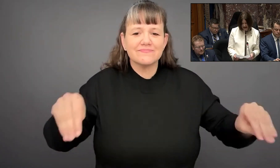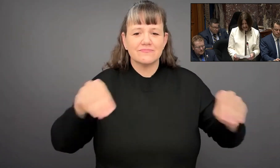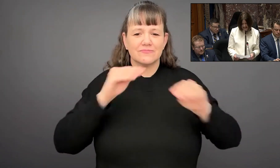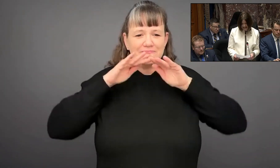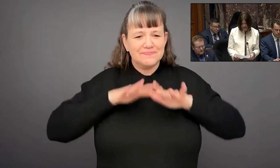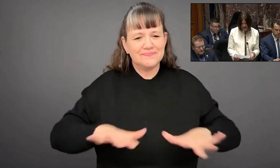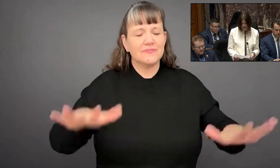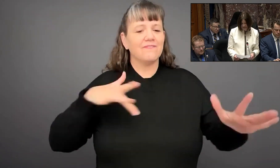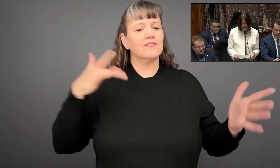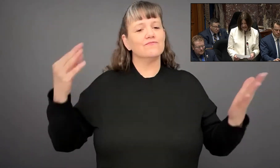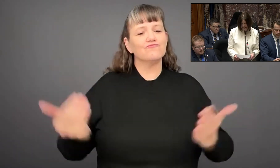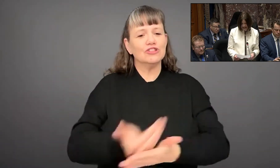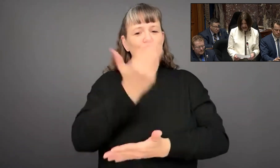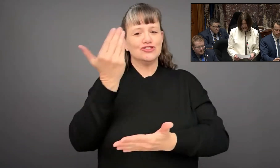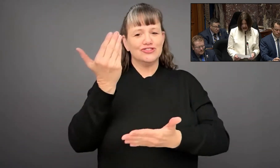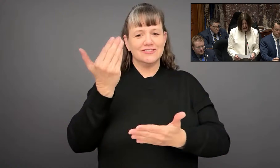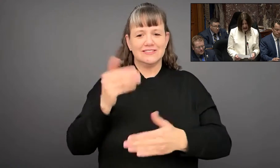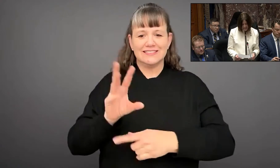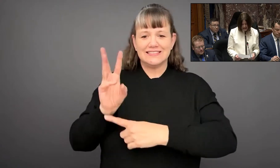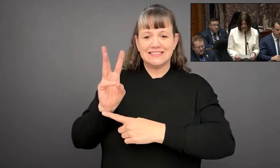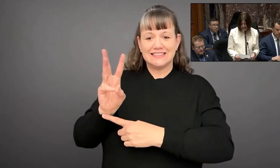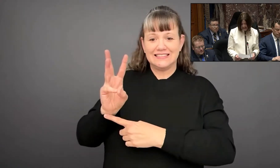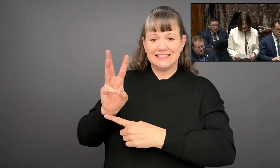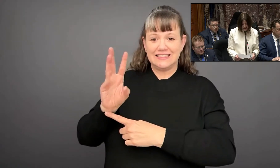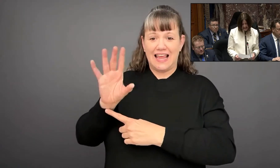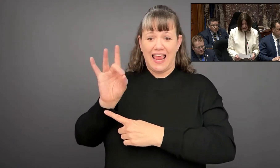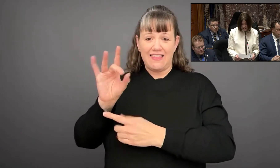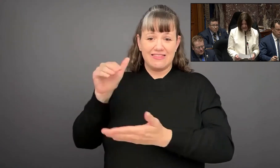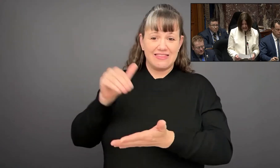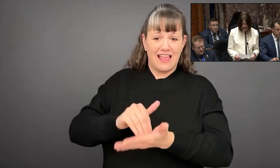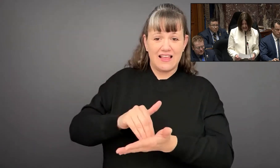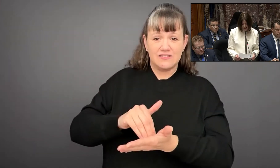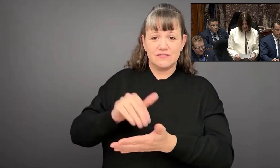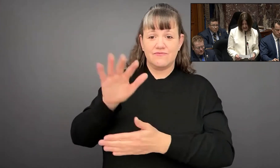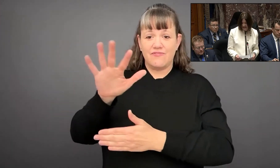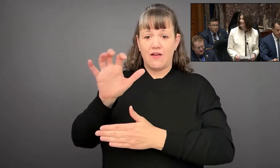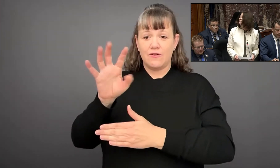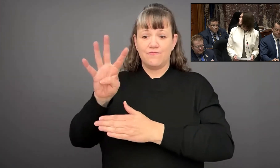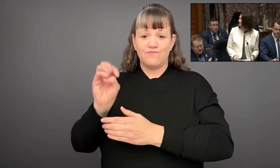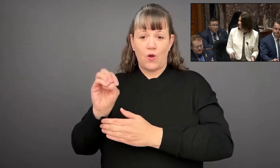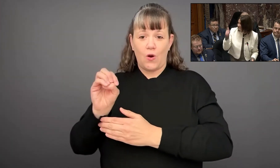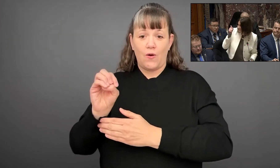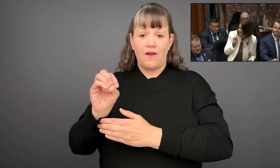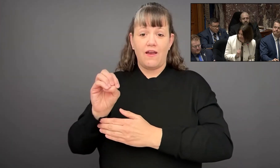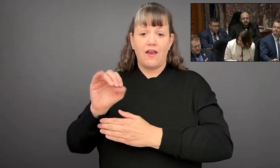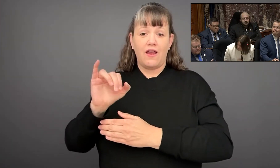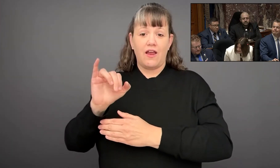68,545 Iranians living in BC, happy Sees Dabida.